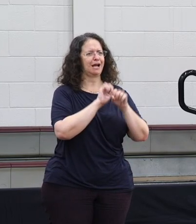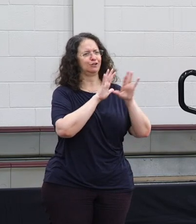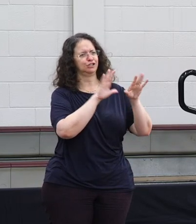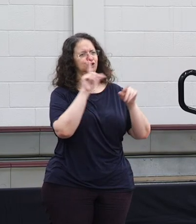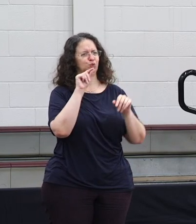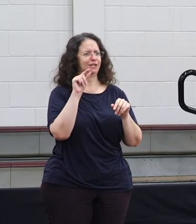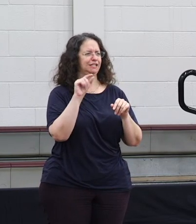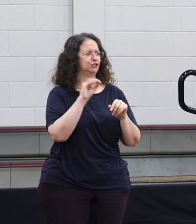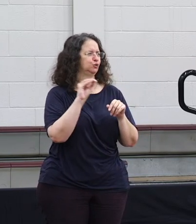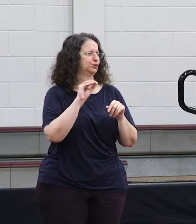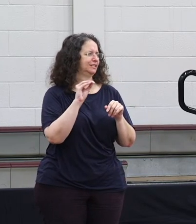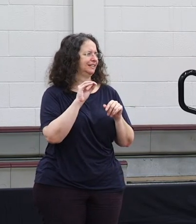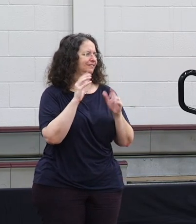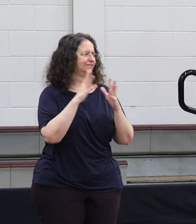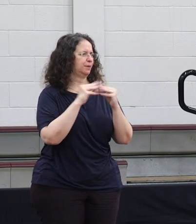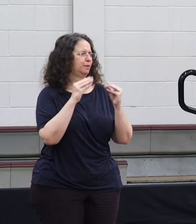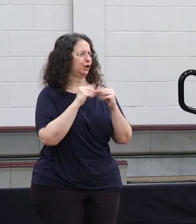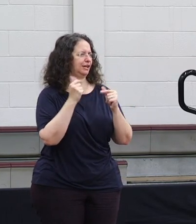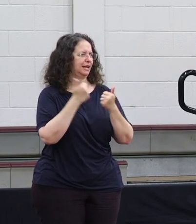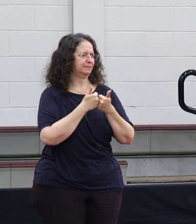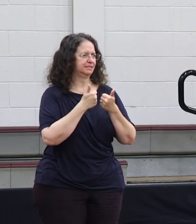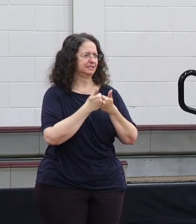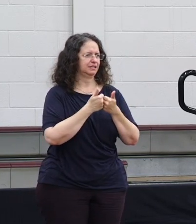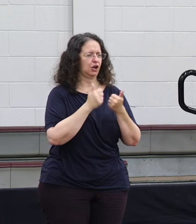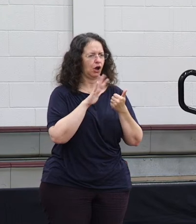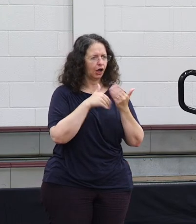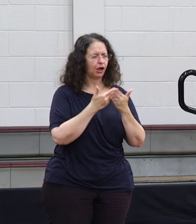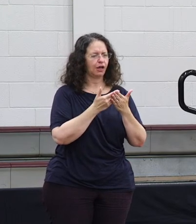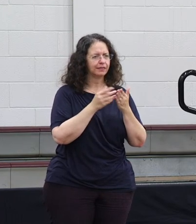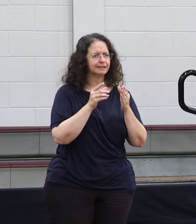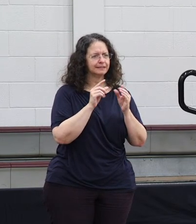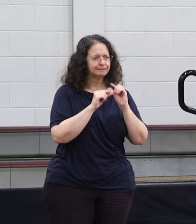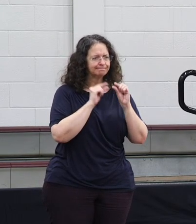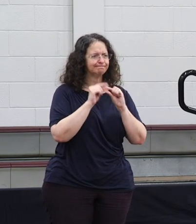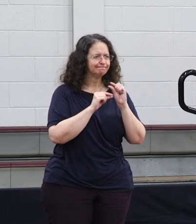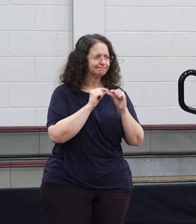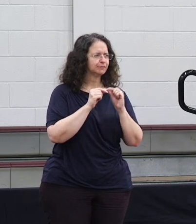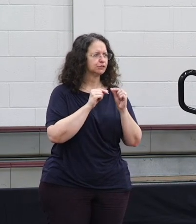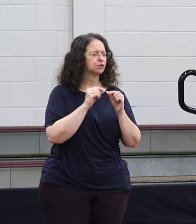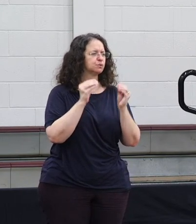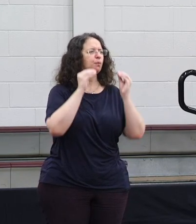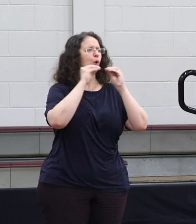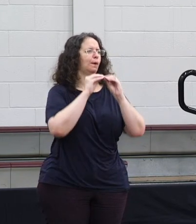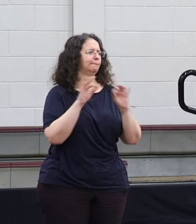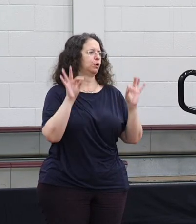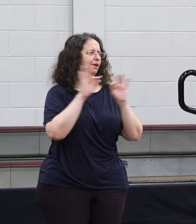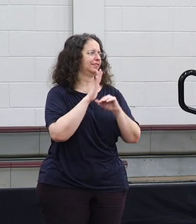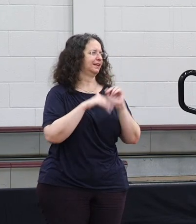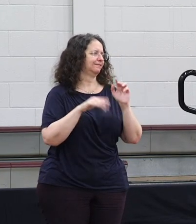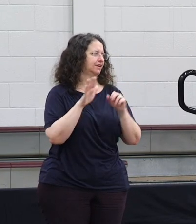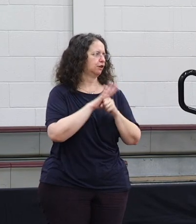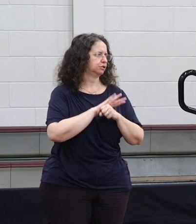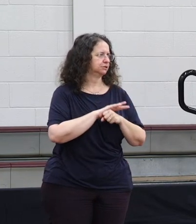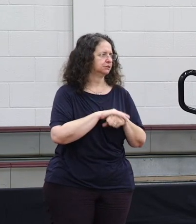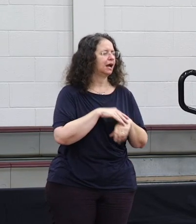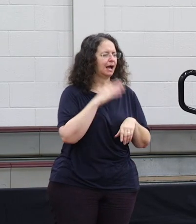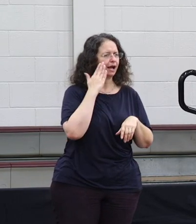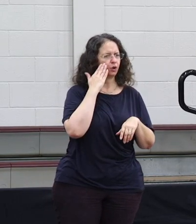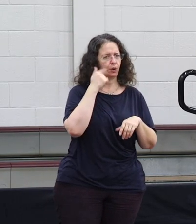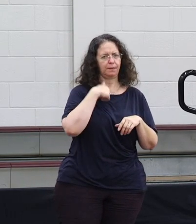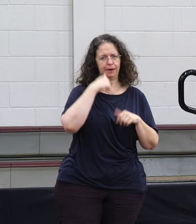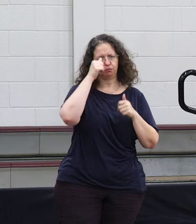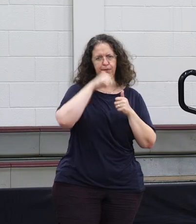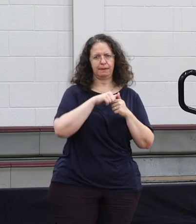games, all the little things that add up to be much more memorable than a virus. I know that's what I'm going to